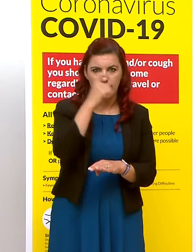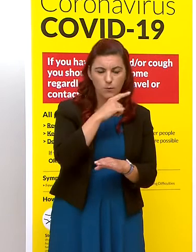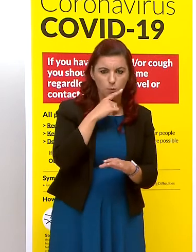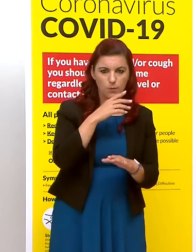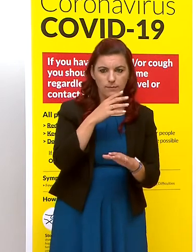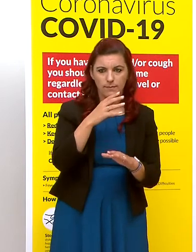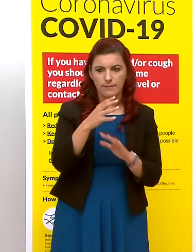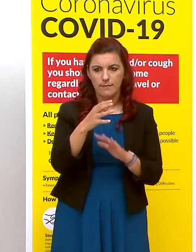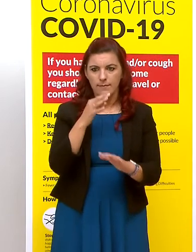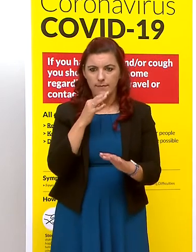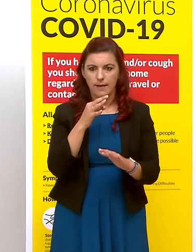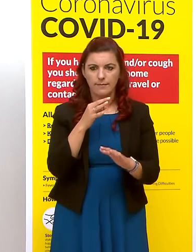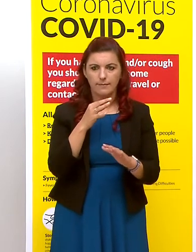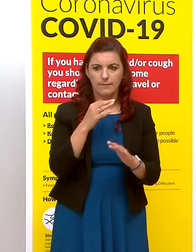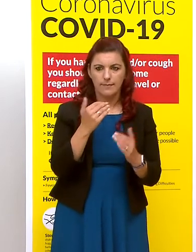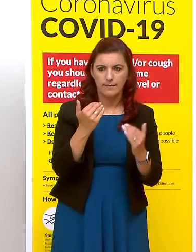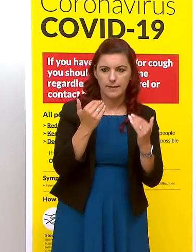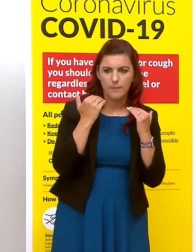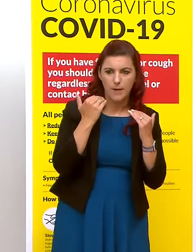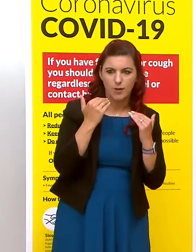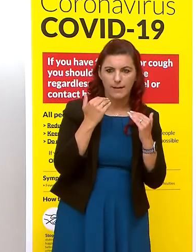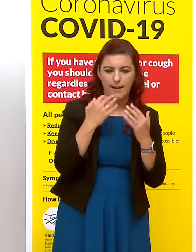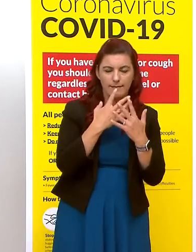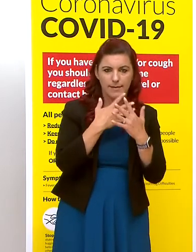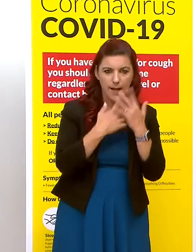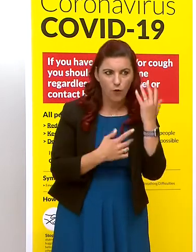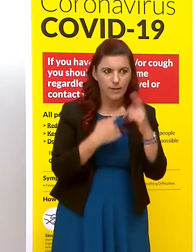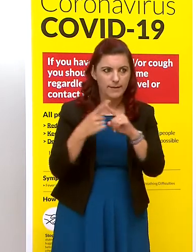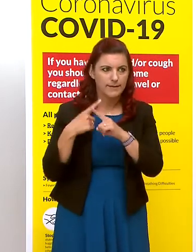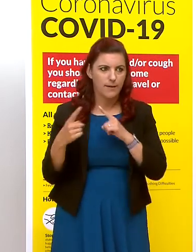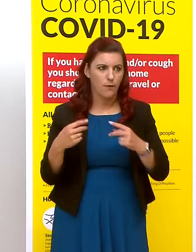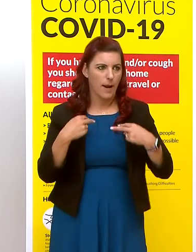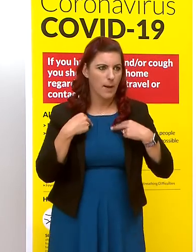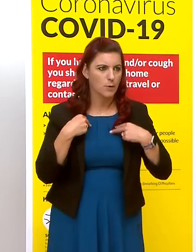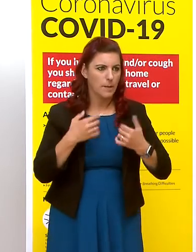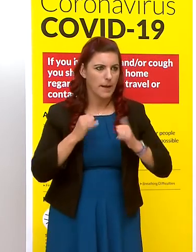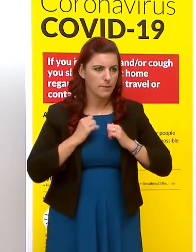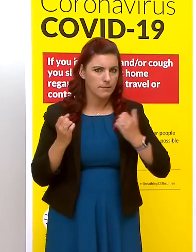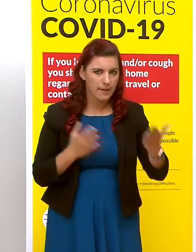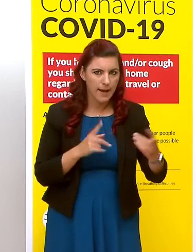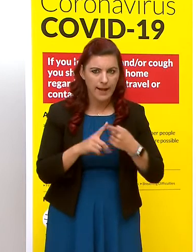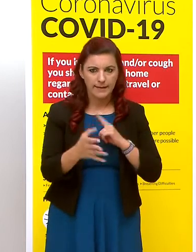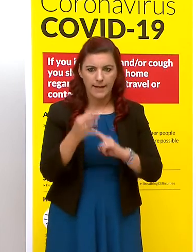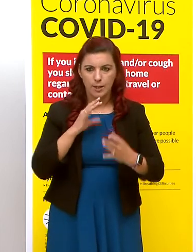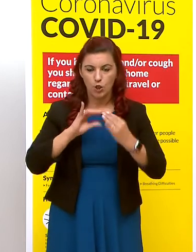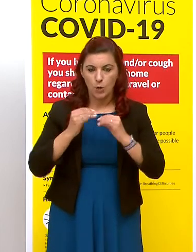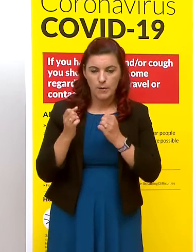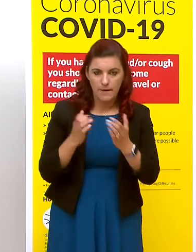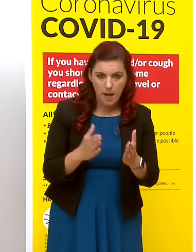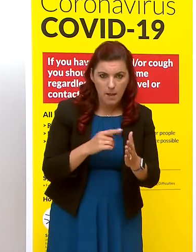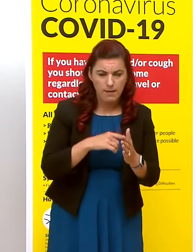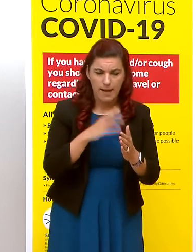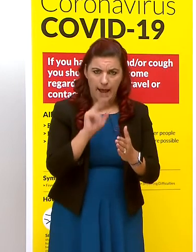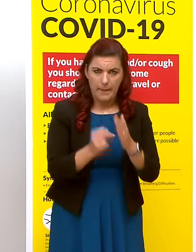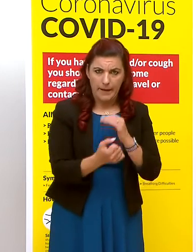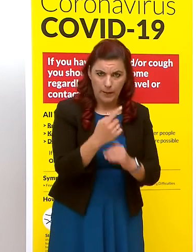of having the materials available in different languages and having interpreters available and that kind of thing.